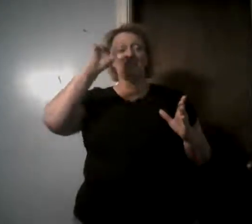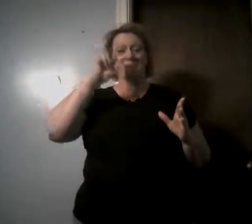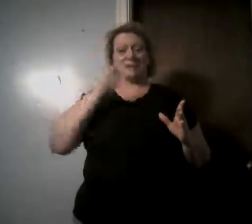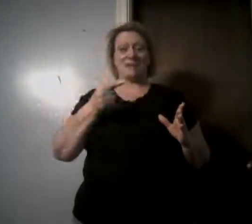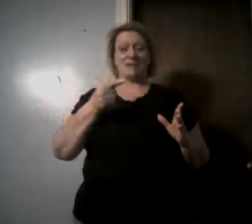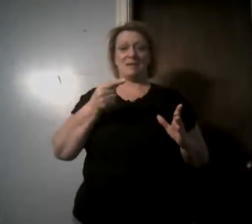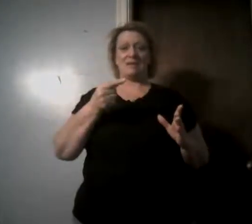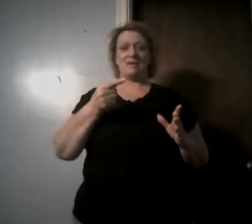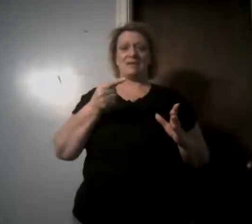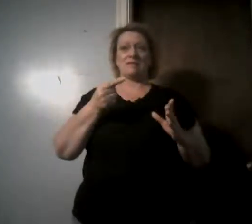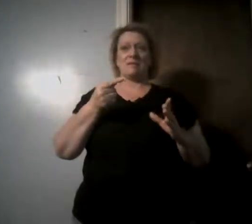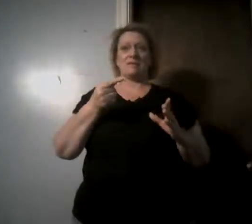Leg.